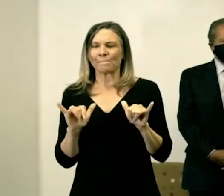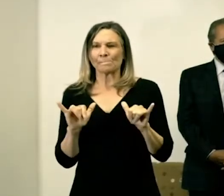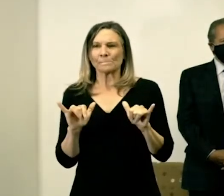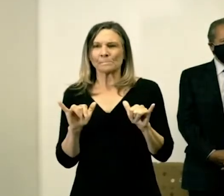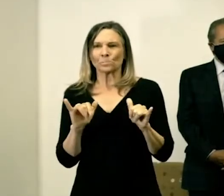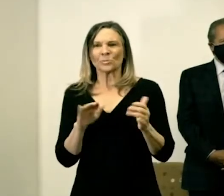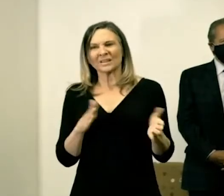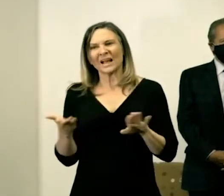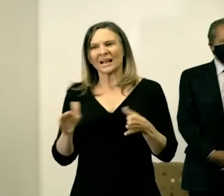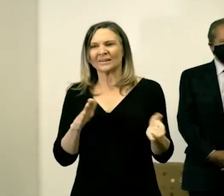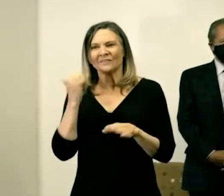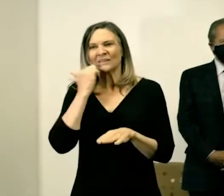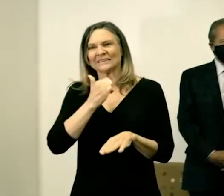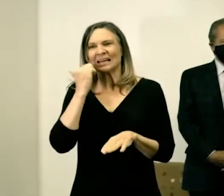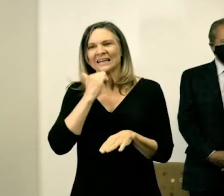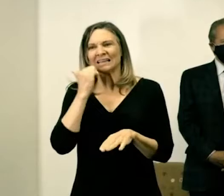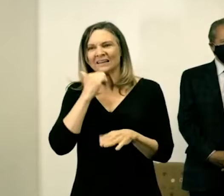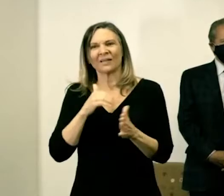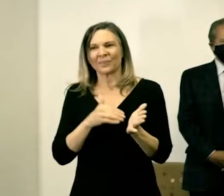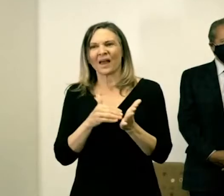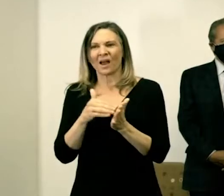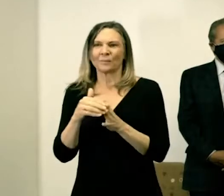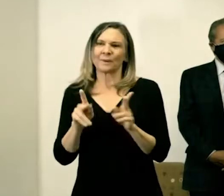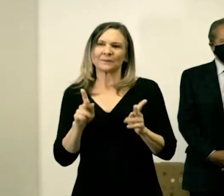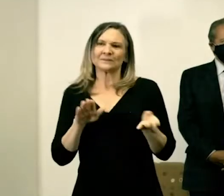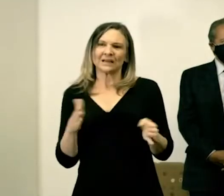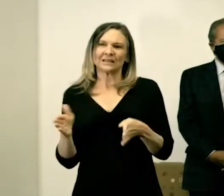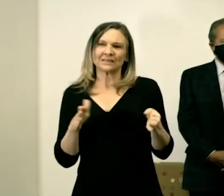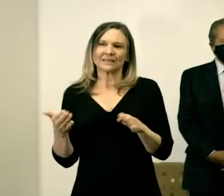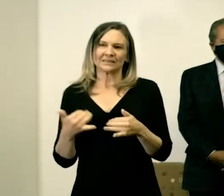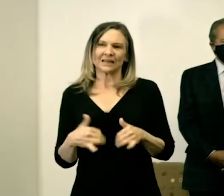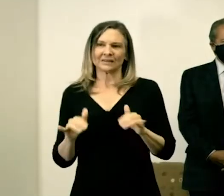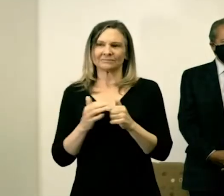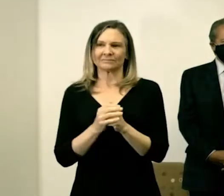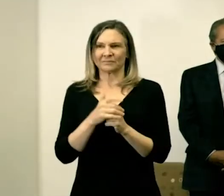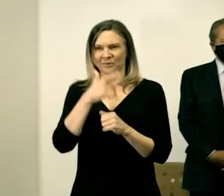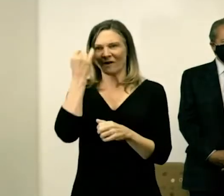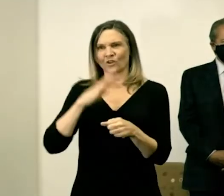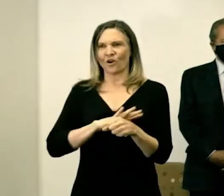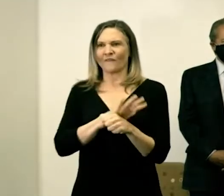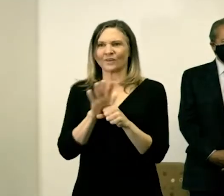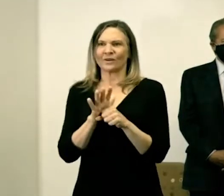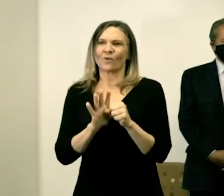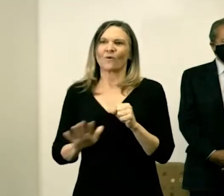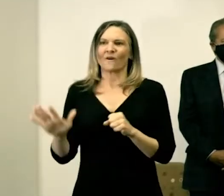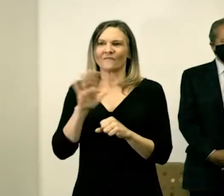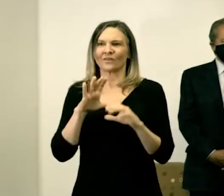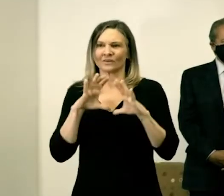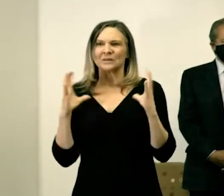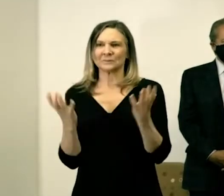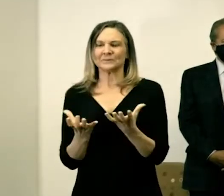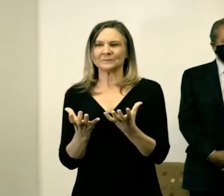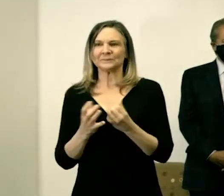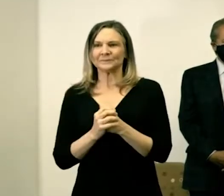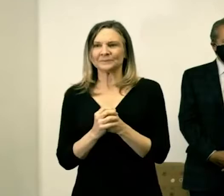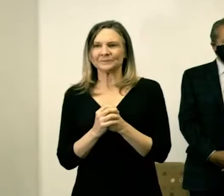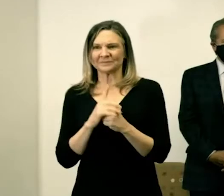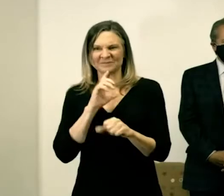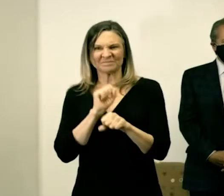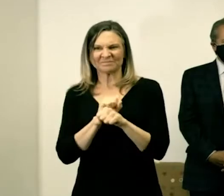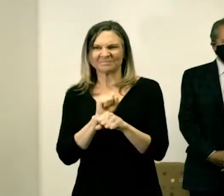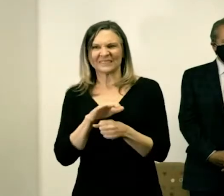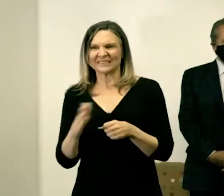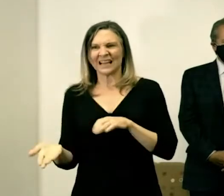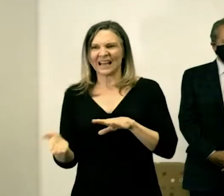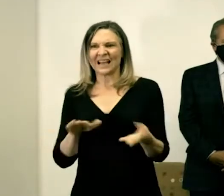day. Thousands of people are dying because of this virus all around the globe. This is a deadly and serious virus. It's